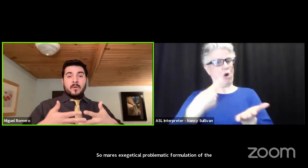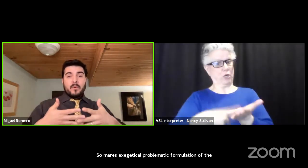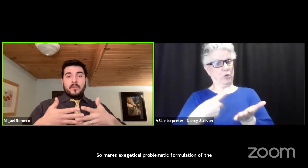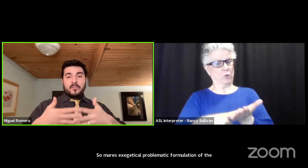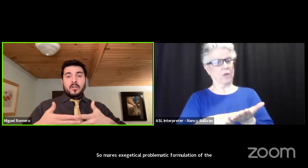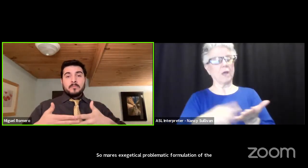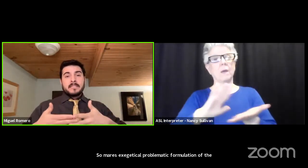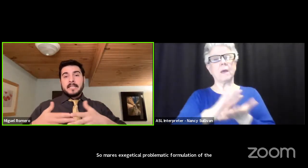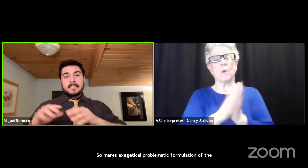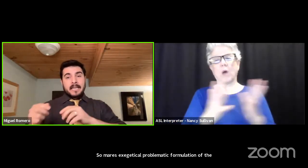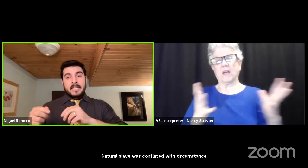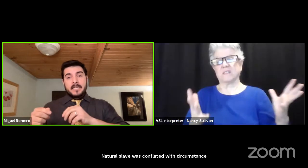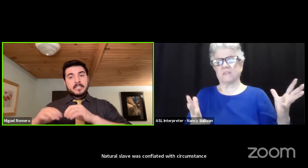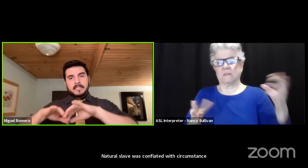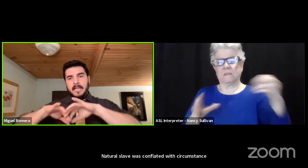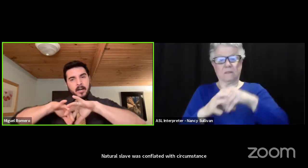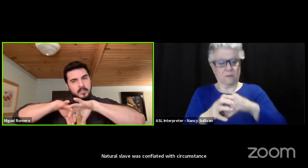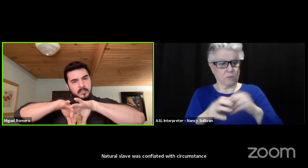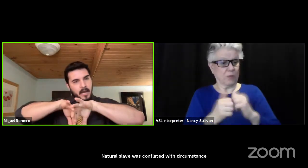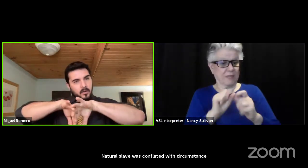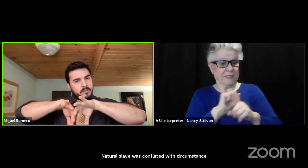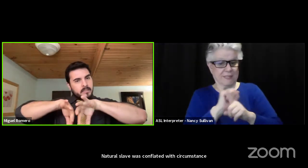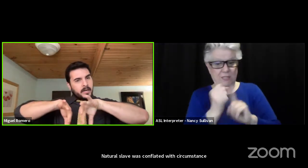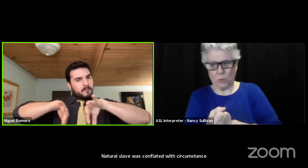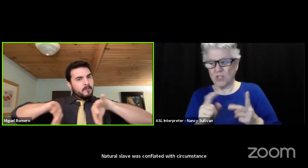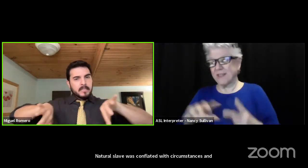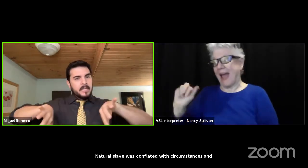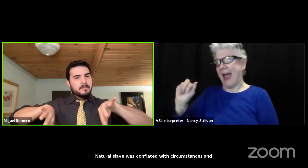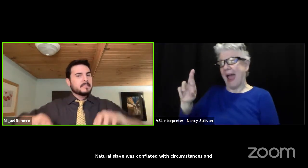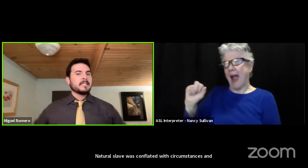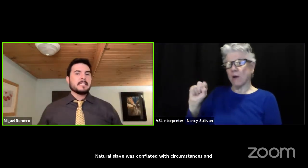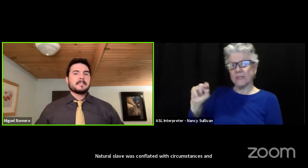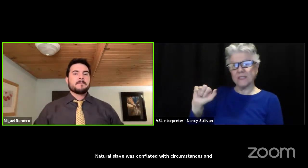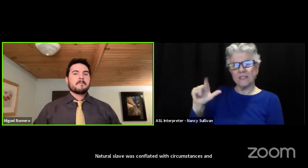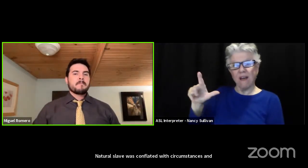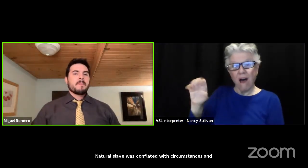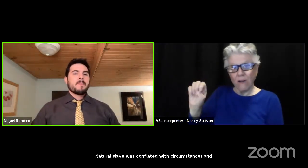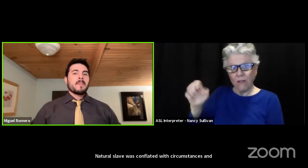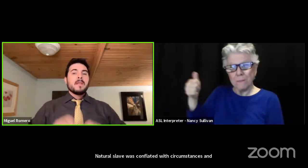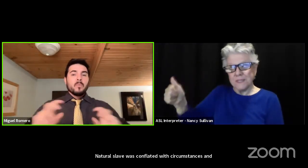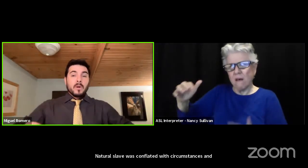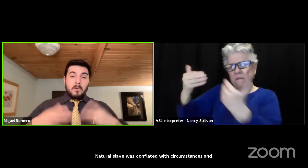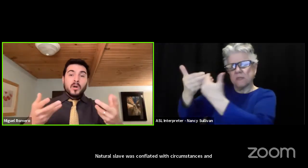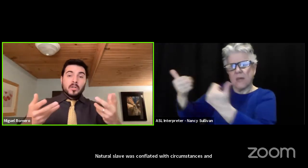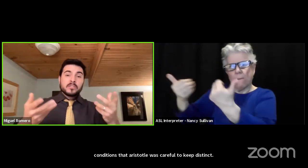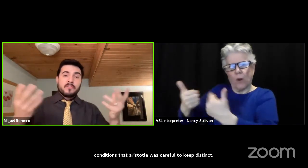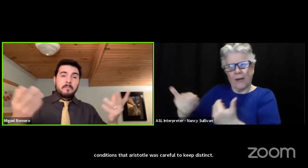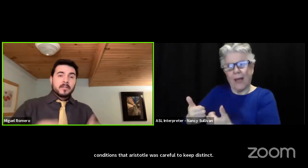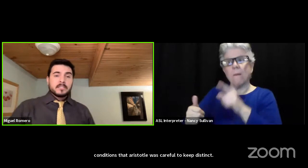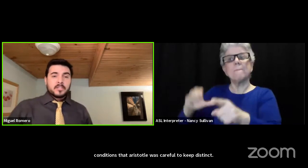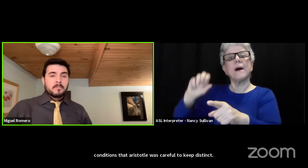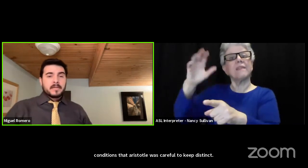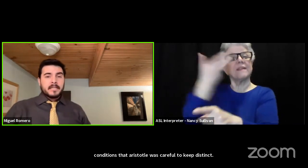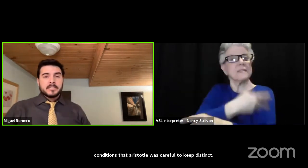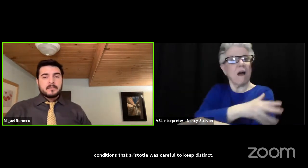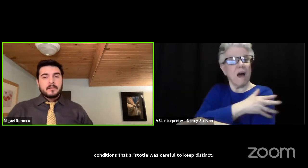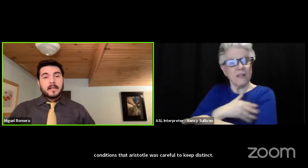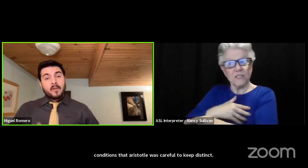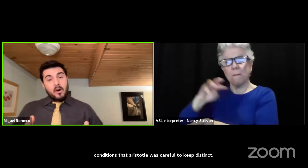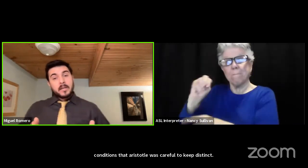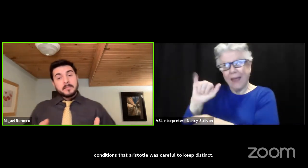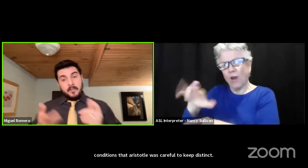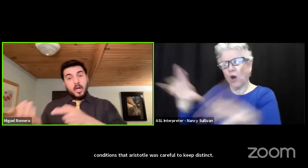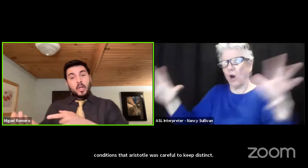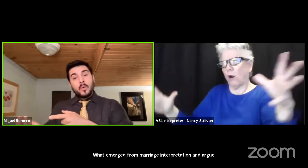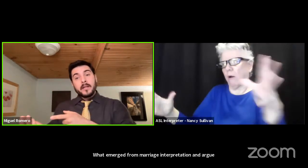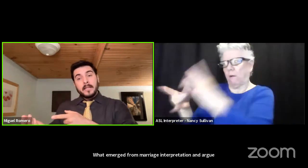conflated with circumstances and conditions that Aristotle was careful to keep distinct. What emerged from Mayer's interpretation in